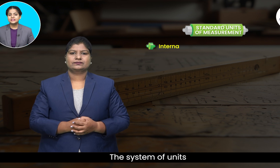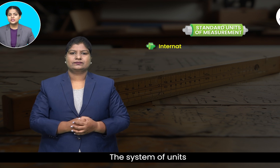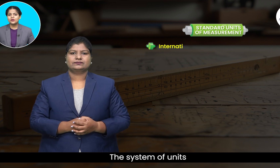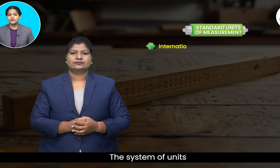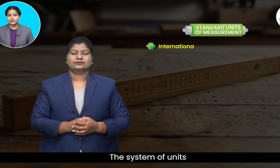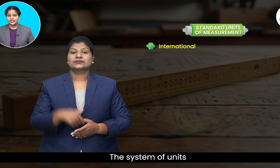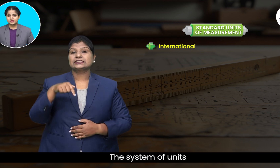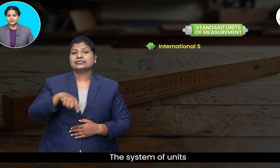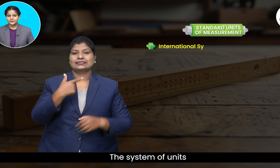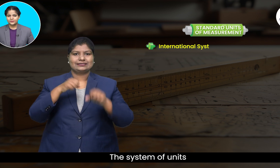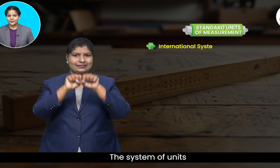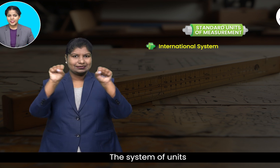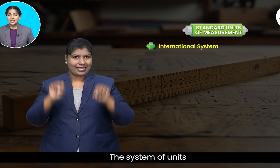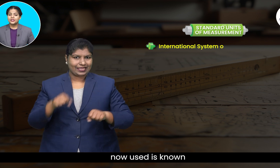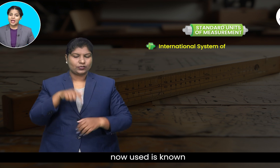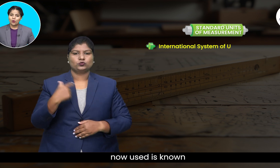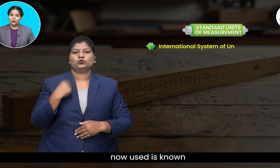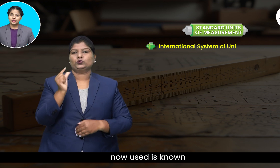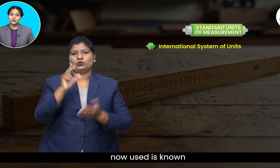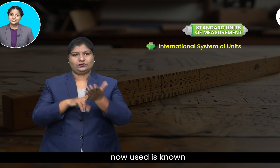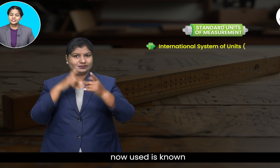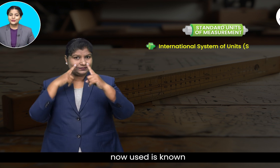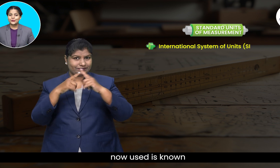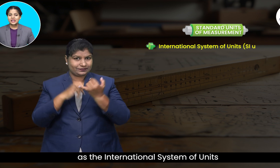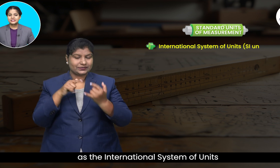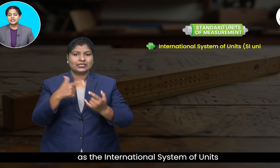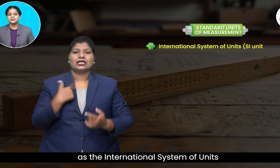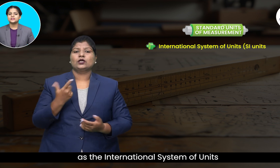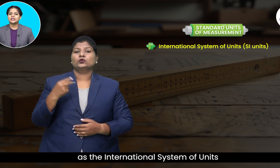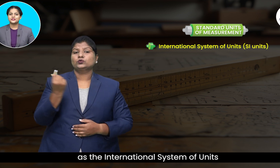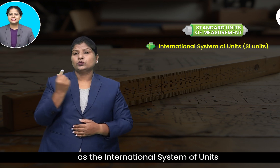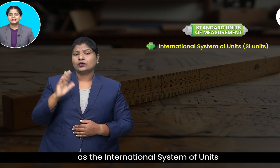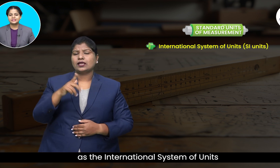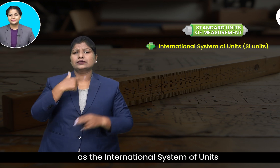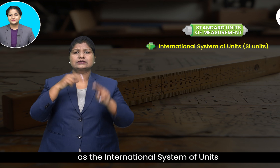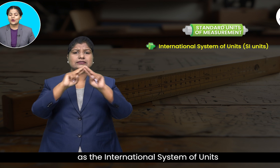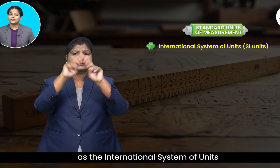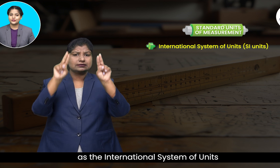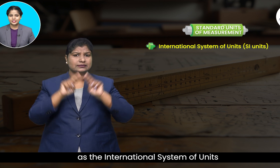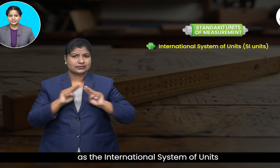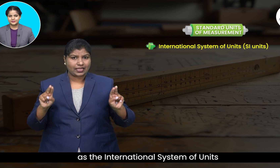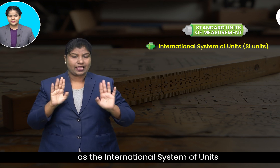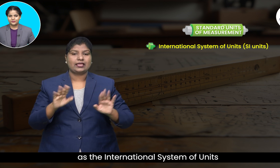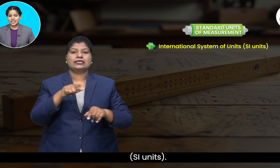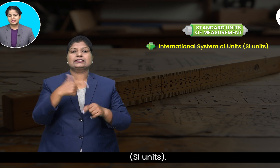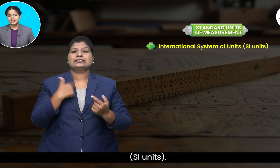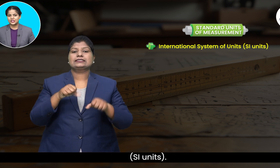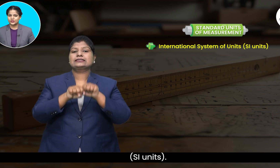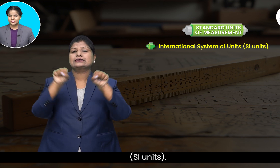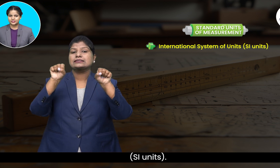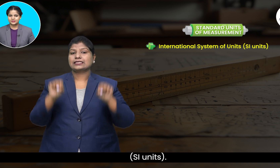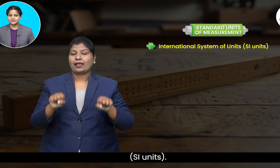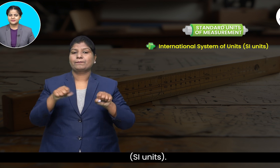This system of units now used is known as the International System of Units,